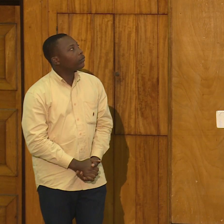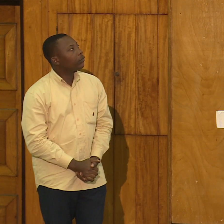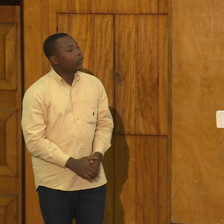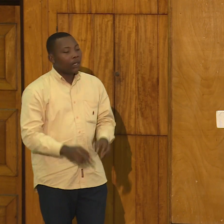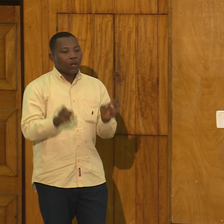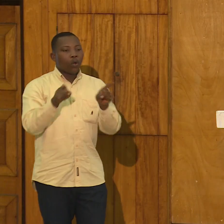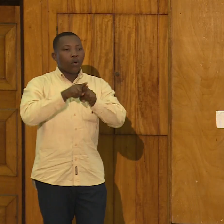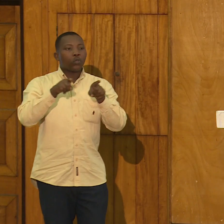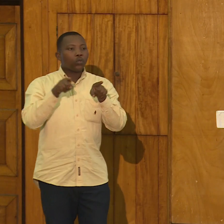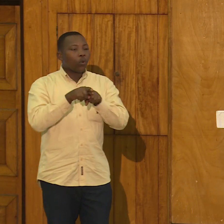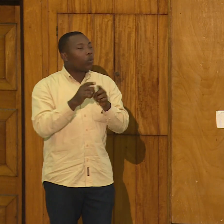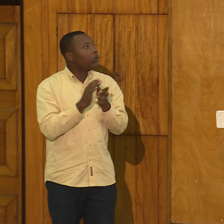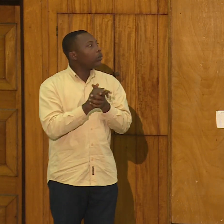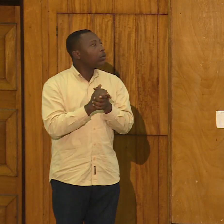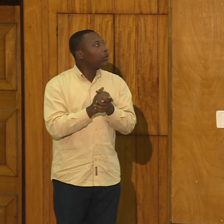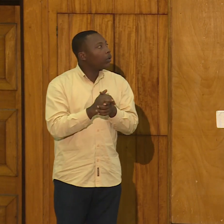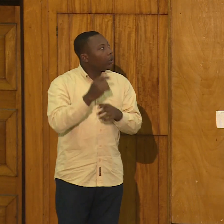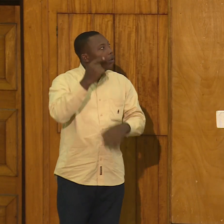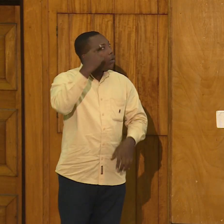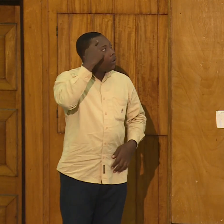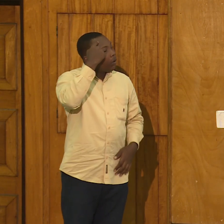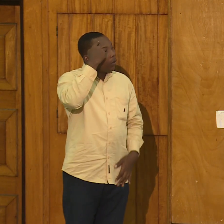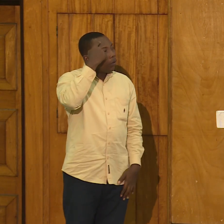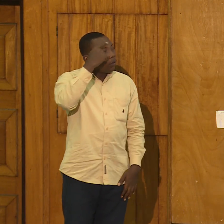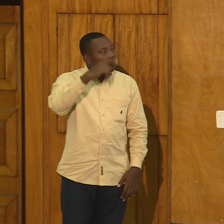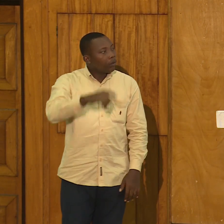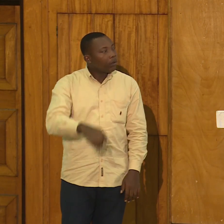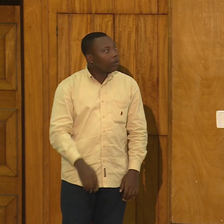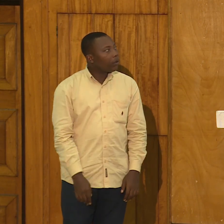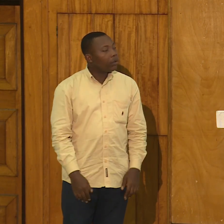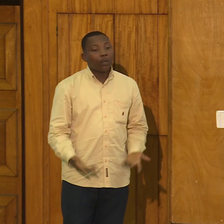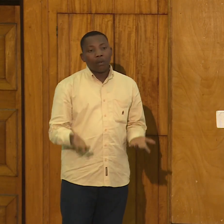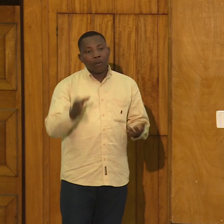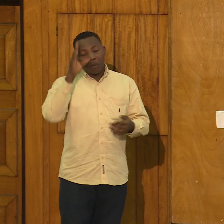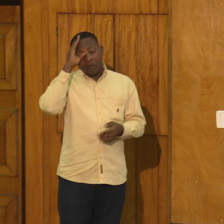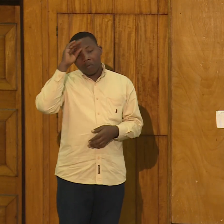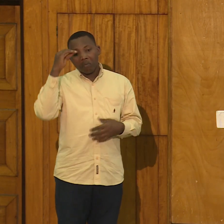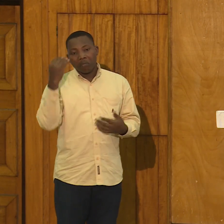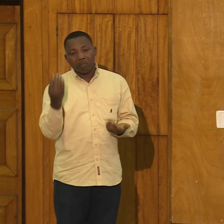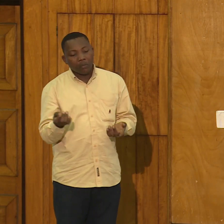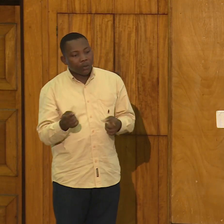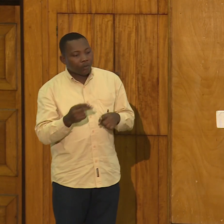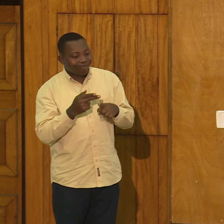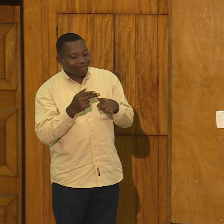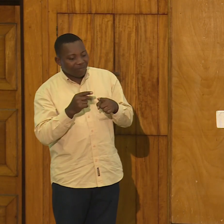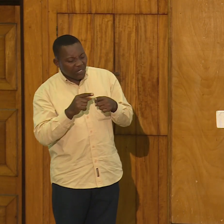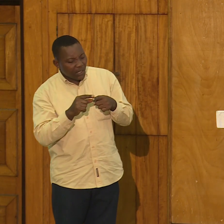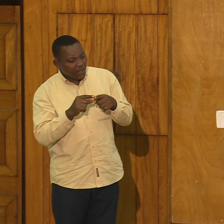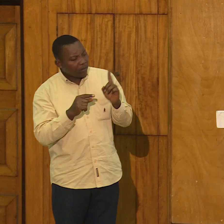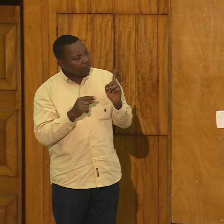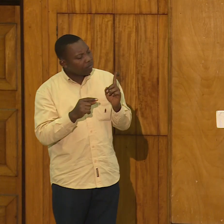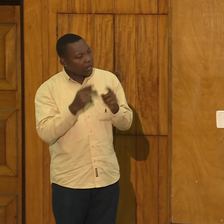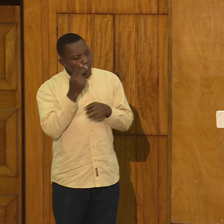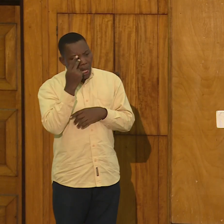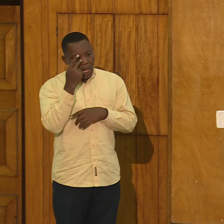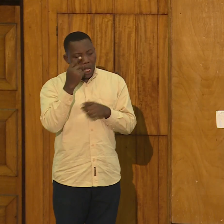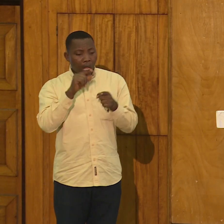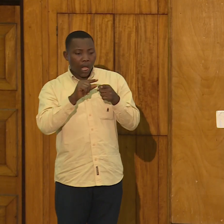So also for male circumcision, medical male circumcision,